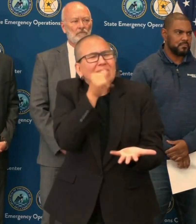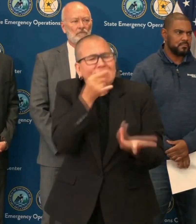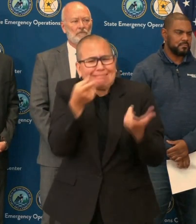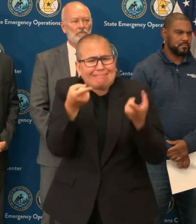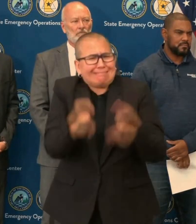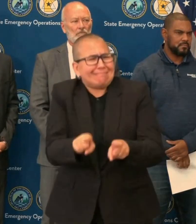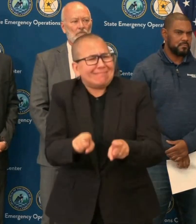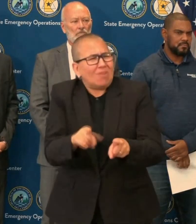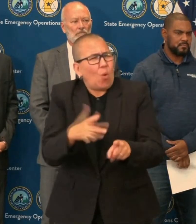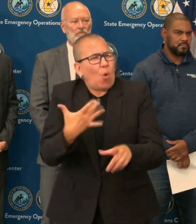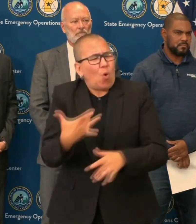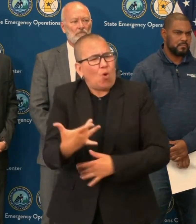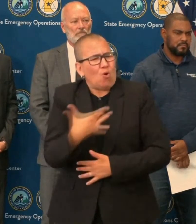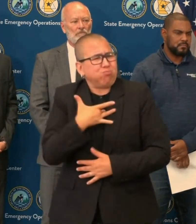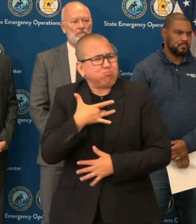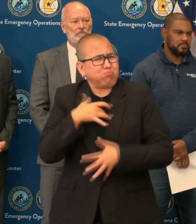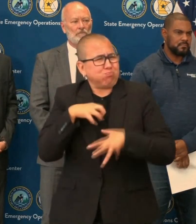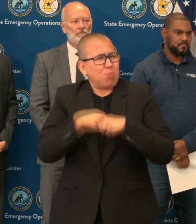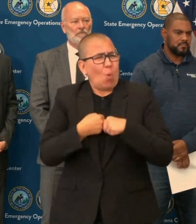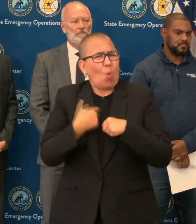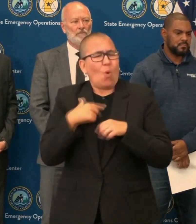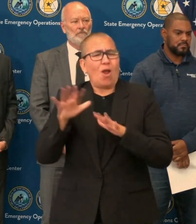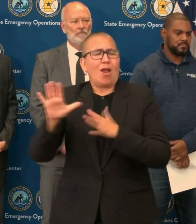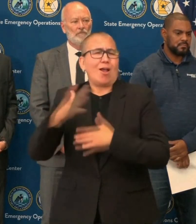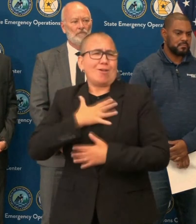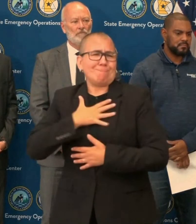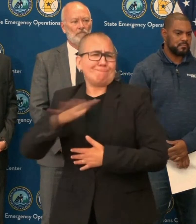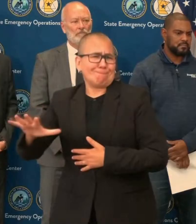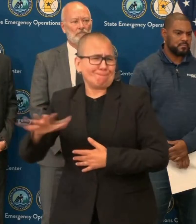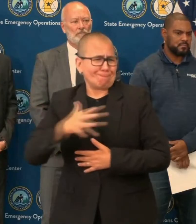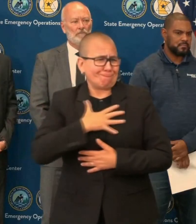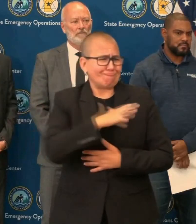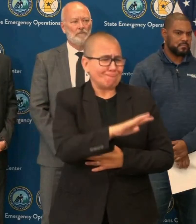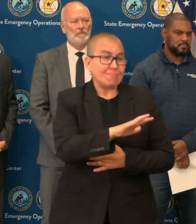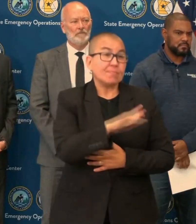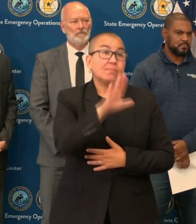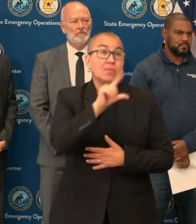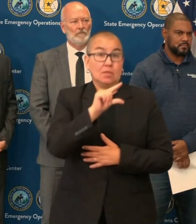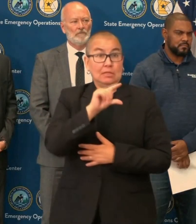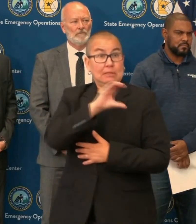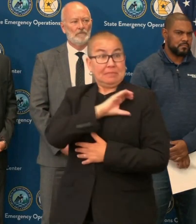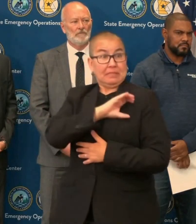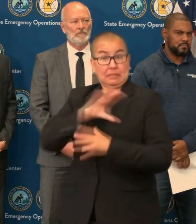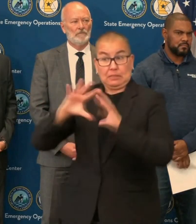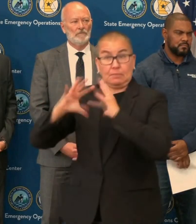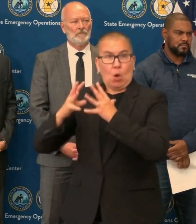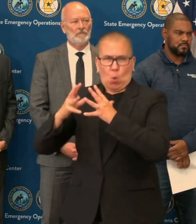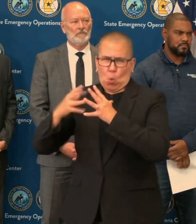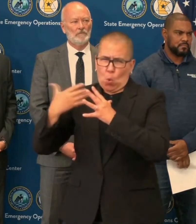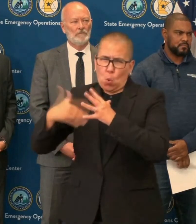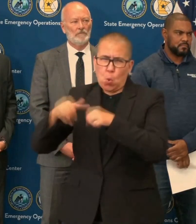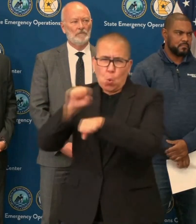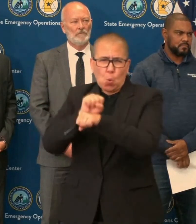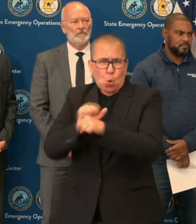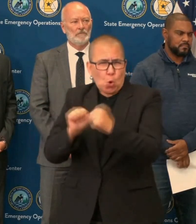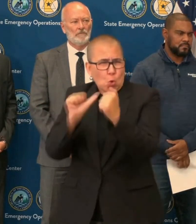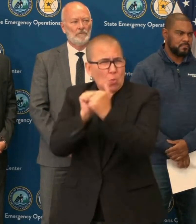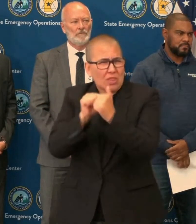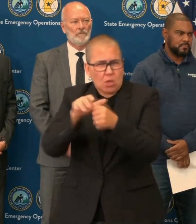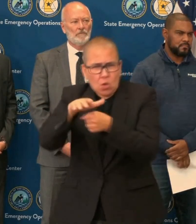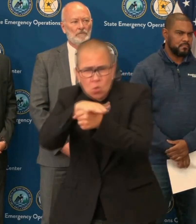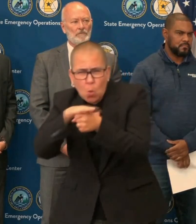that have been affected. Our police department is working close partnership with state, local, and federal agencies to